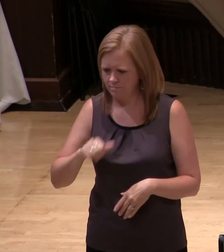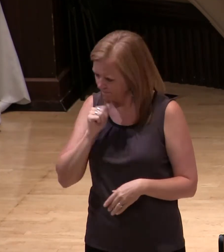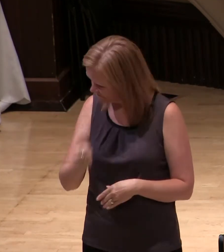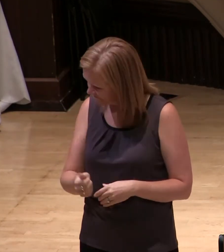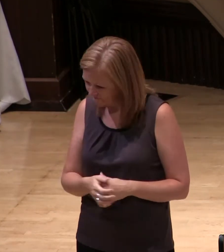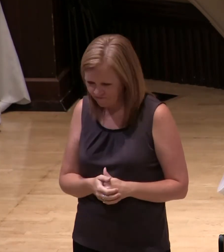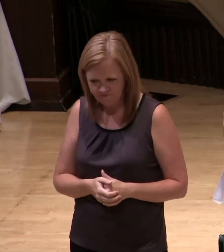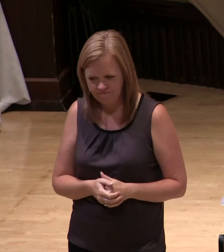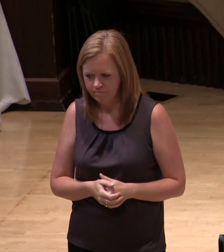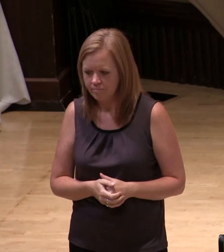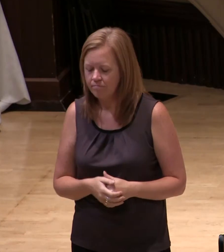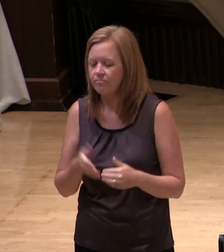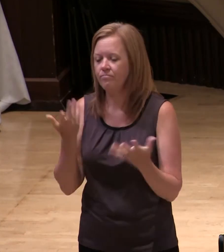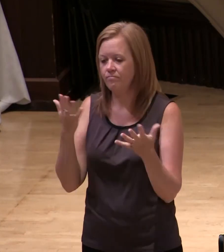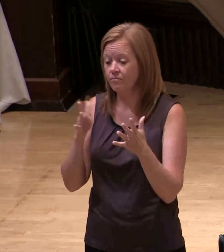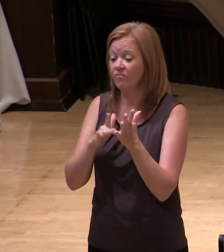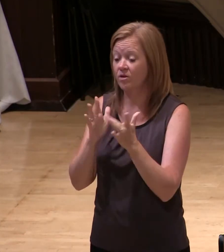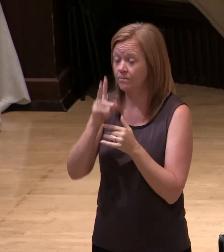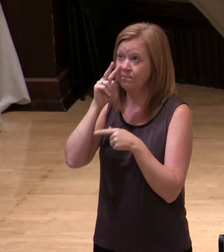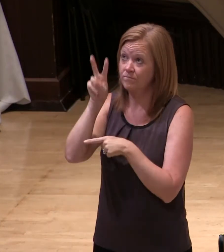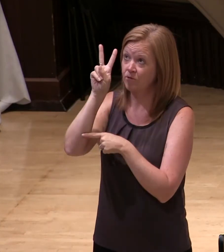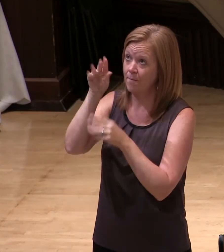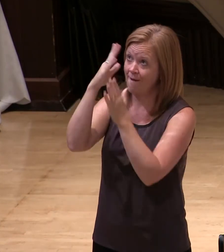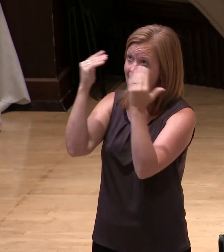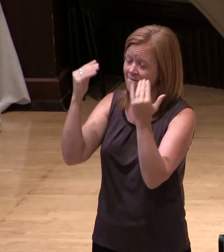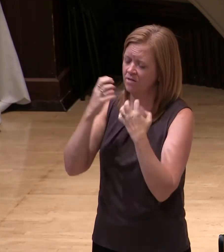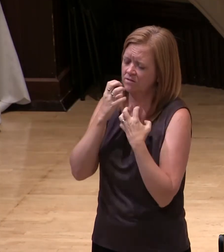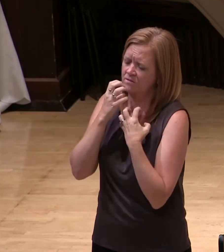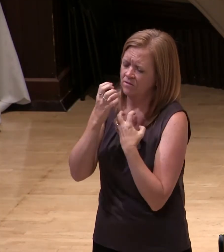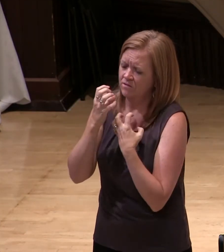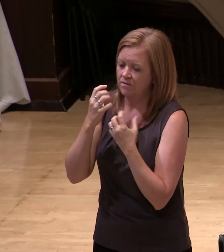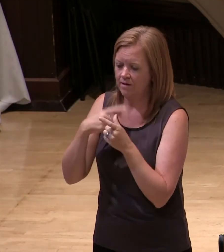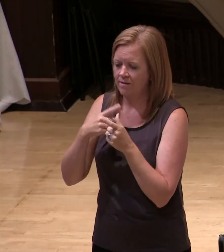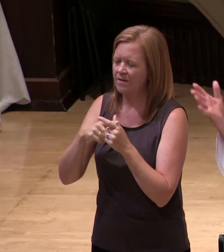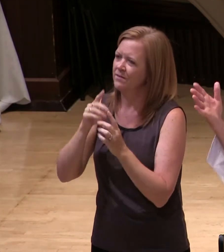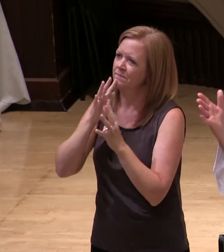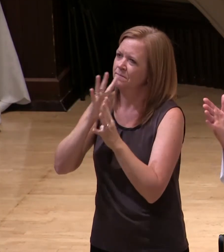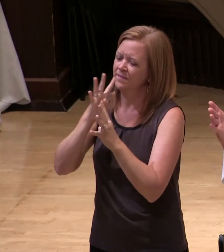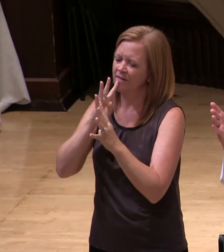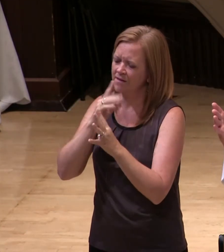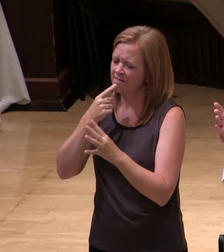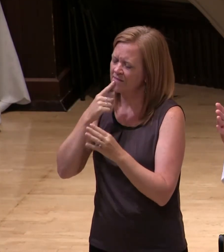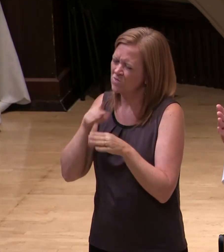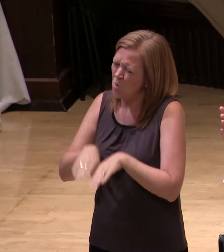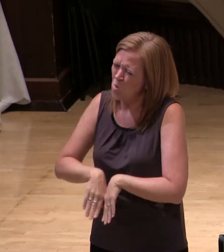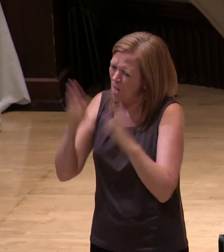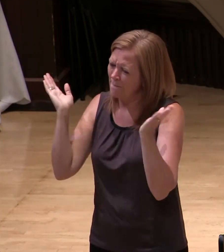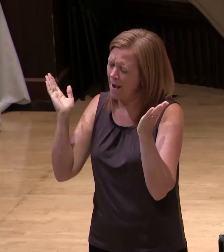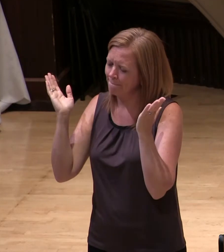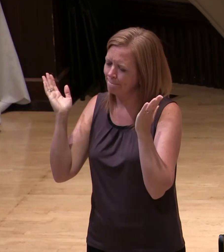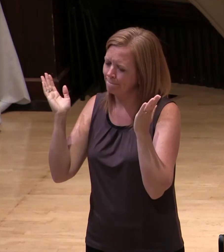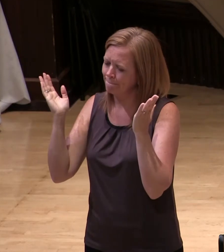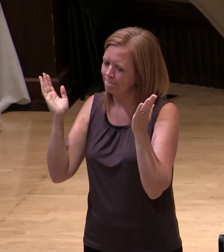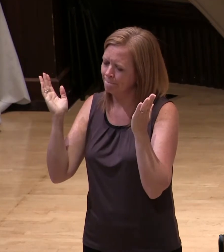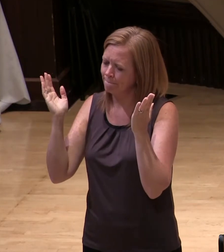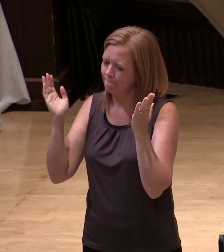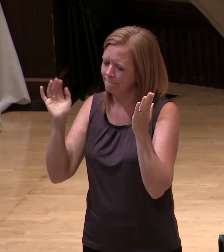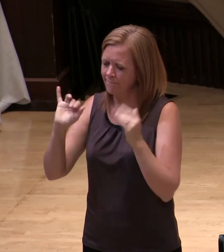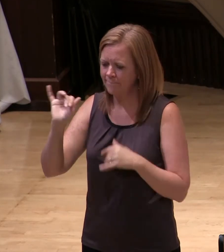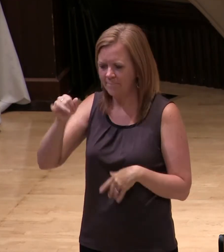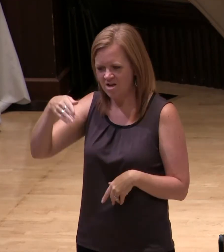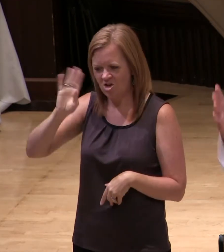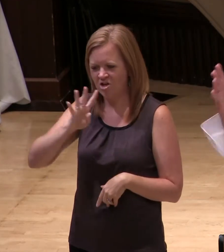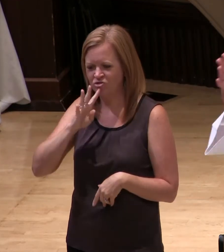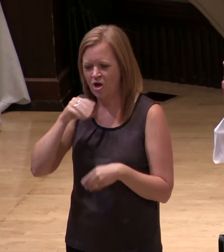And so after looking up to heaven and groaning, he speaks out and he says, open up. just like God speaks in the